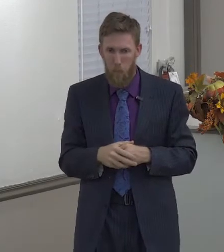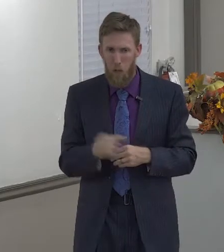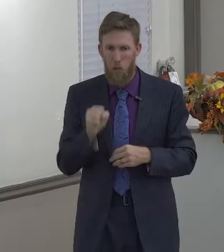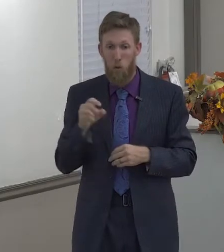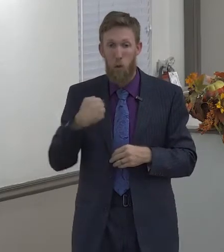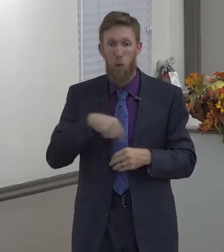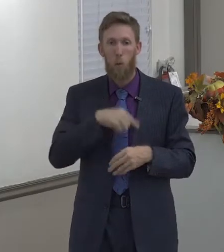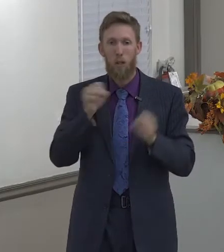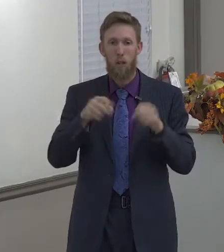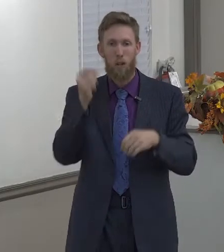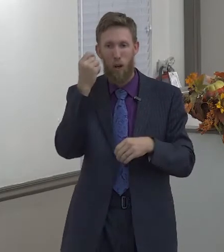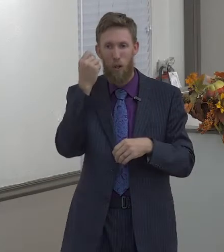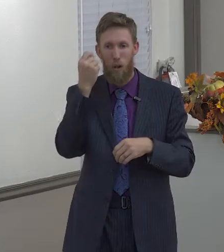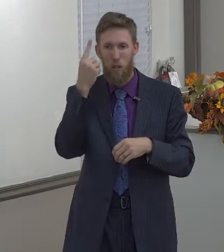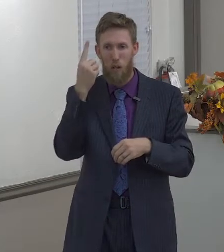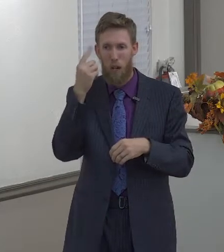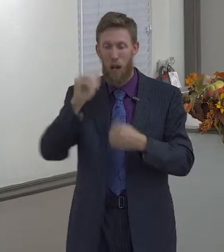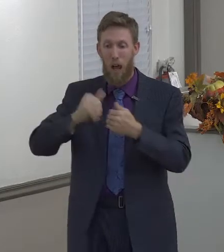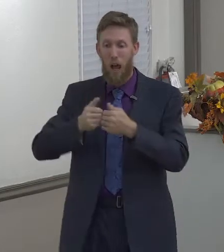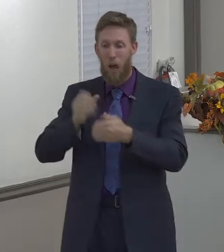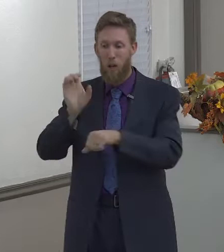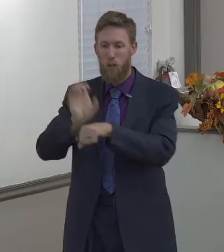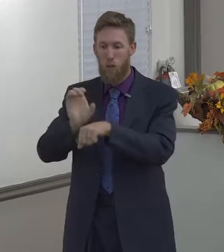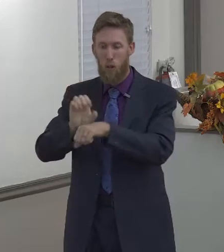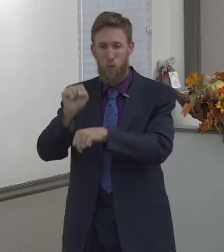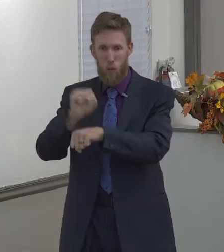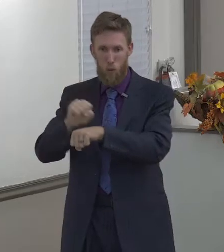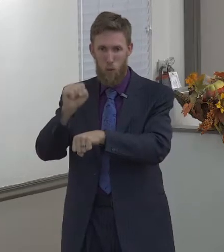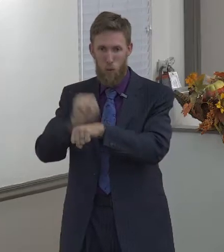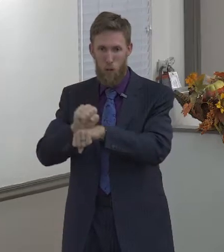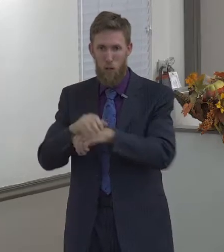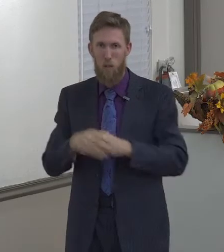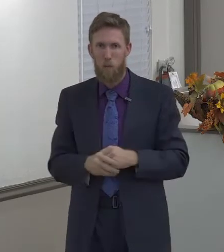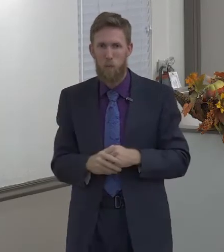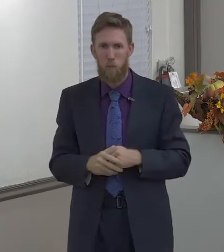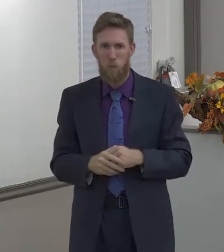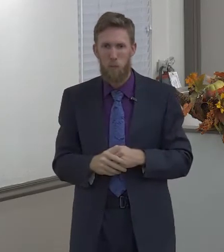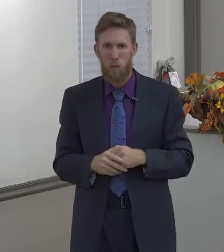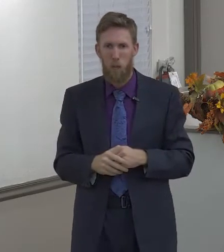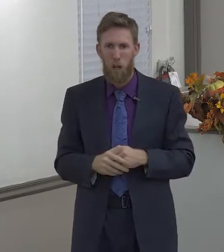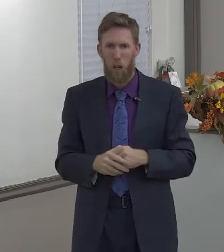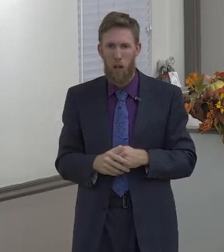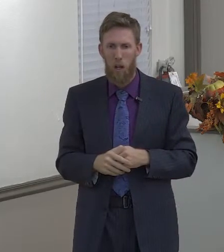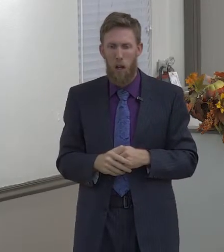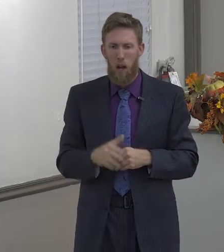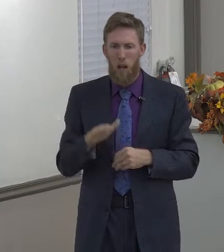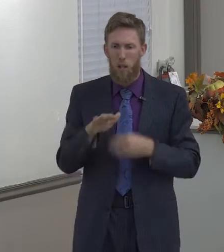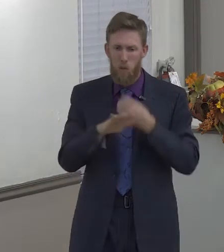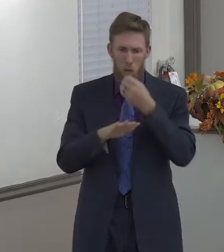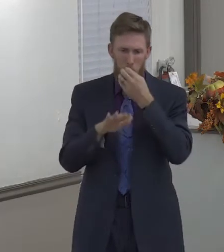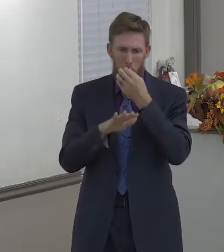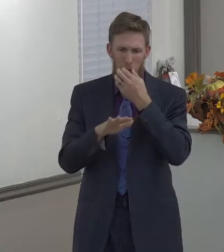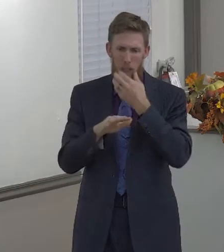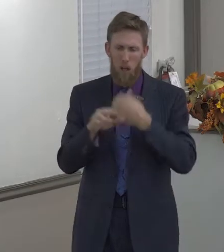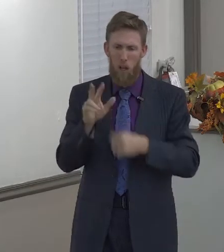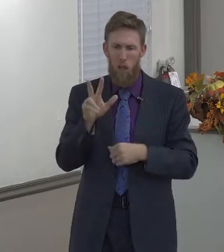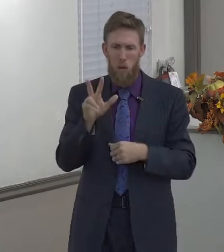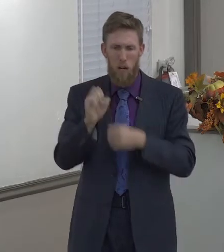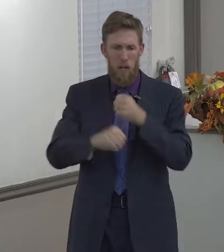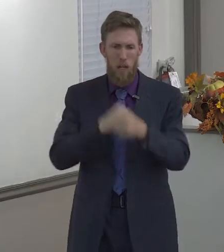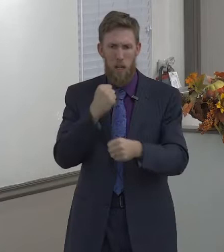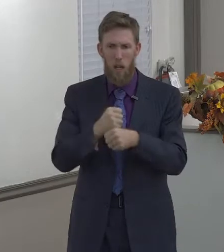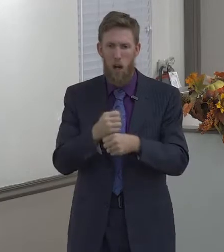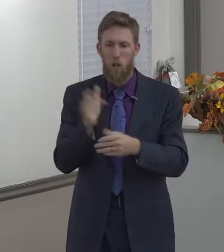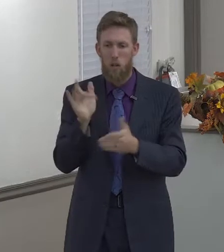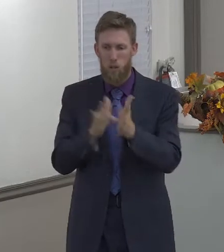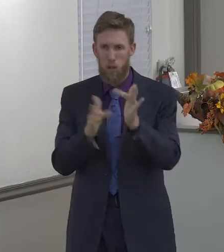to people. He helped people. He healed people. He preached. He served people. And he did all